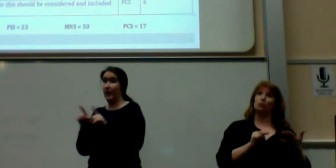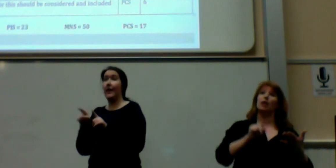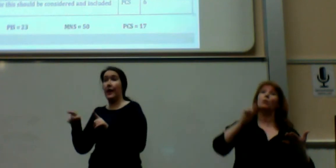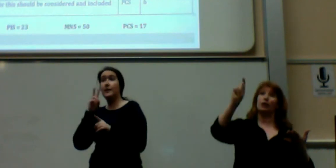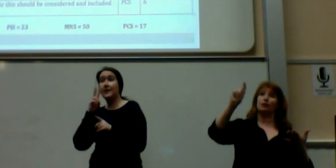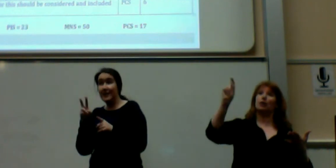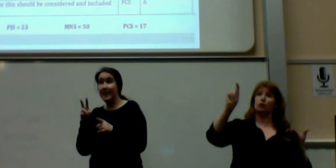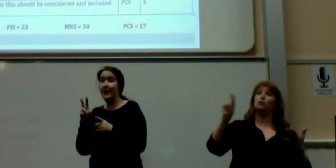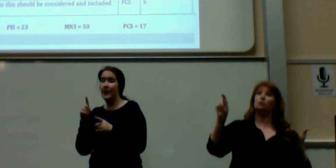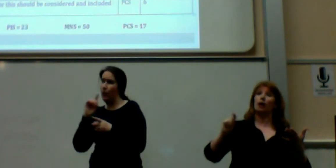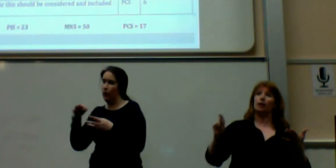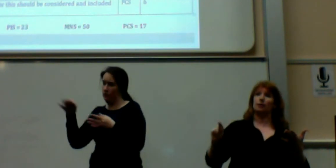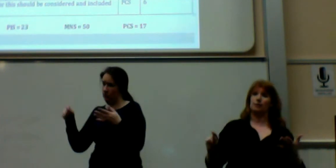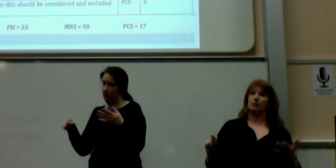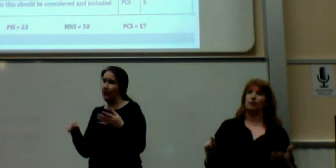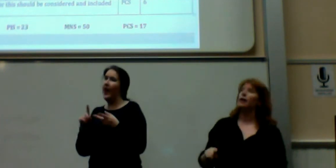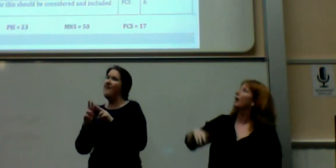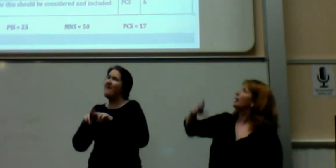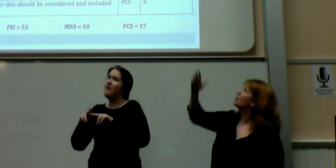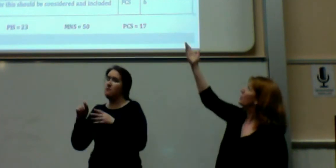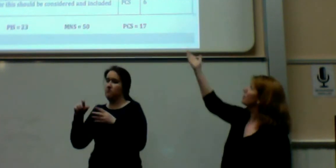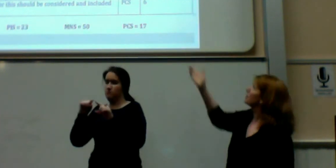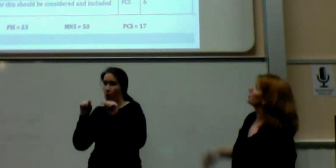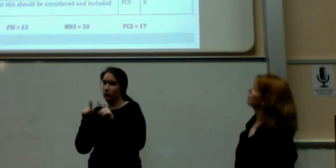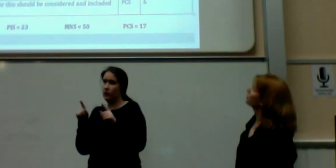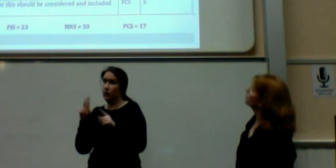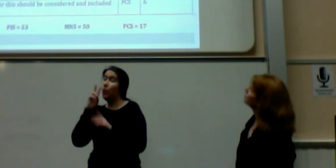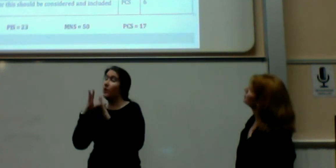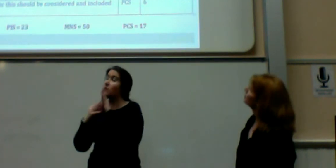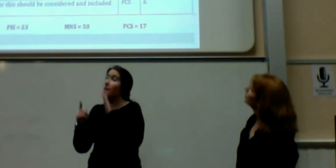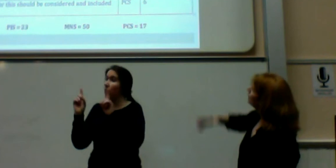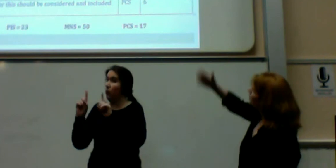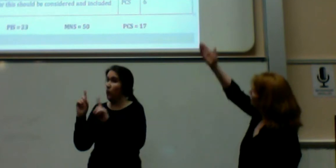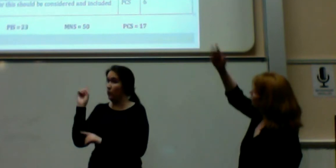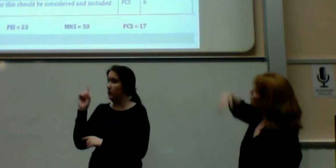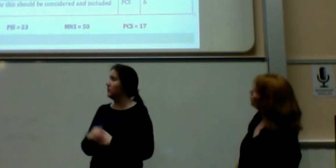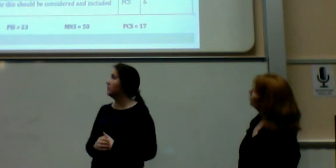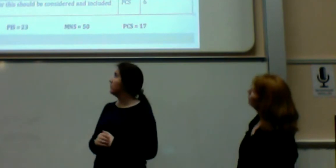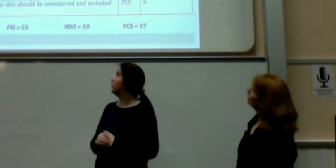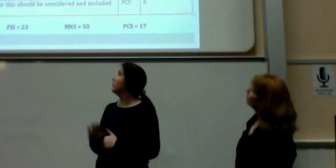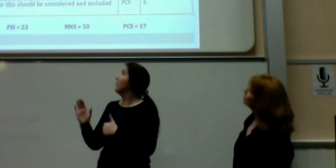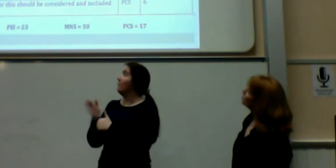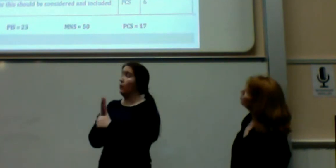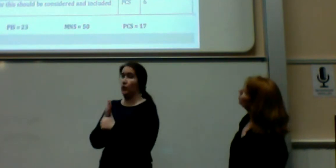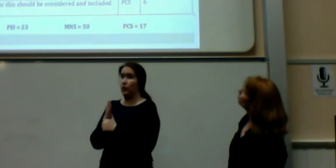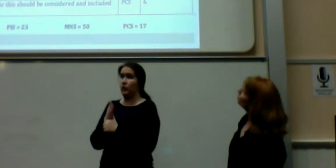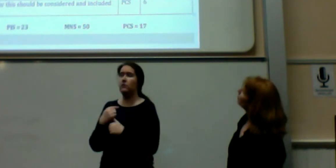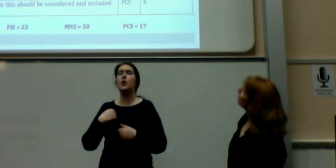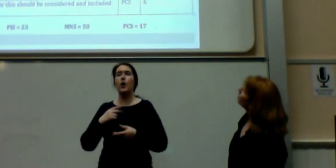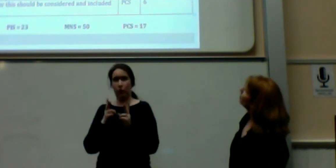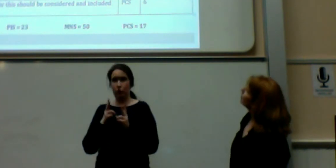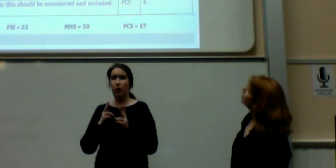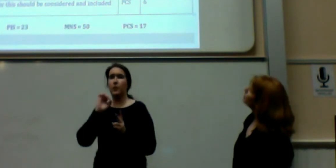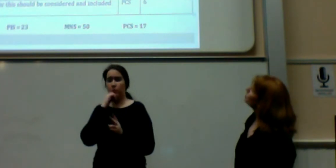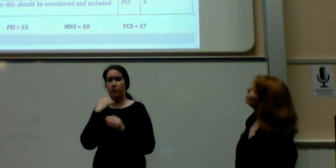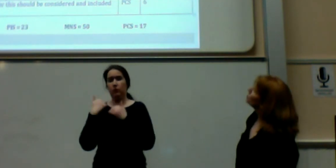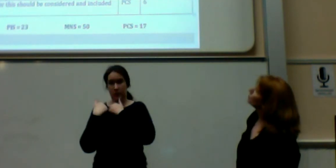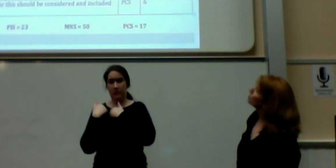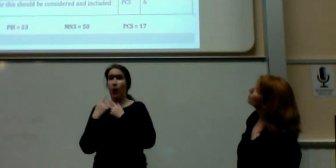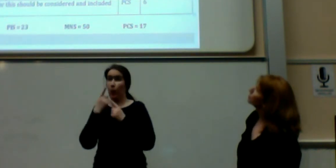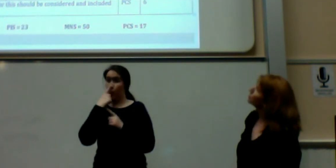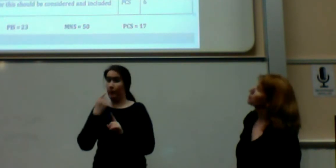seen those, they would have ticked those boxes. And here are some examples. First one, the interpreter would be liable and